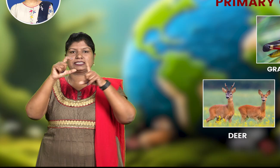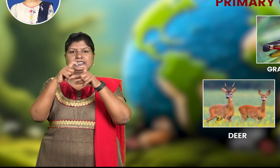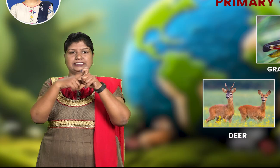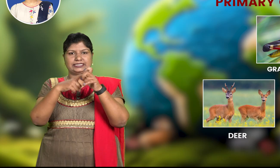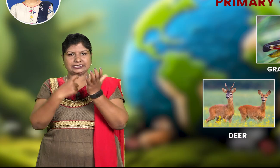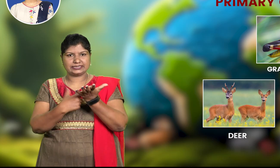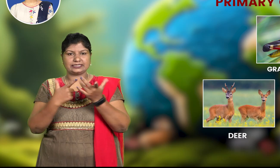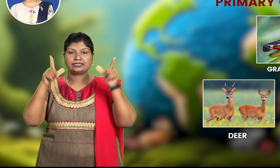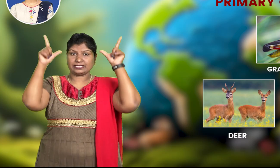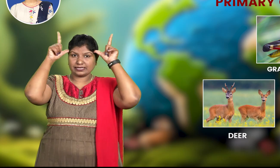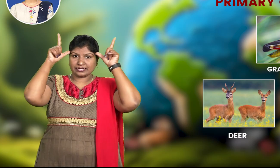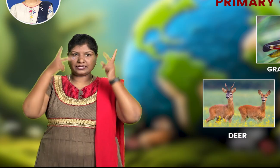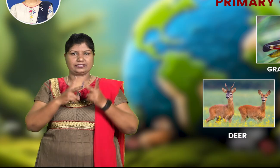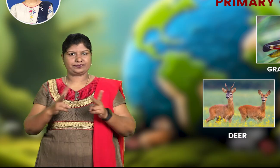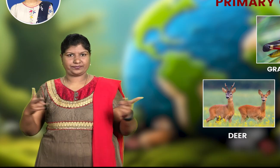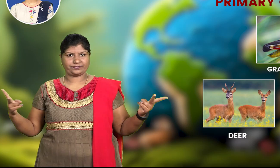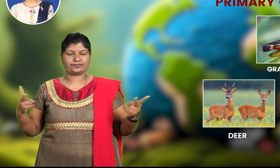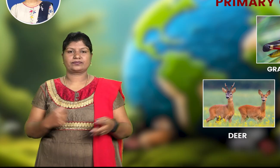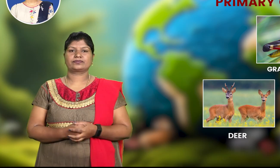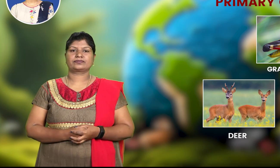the cattle